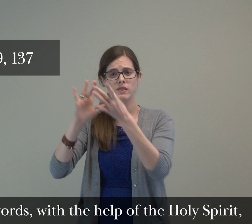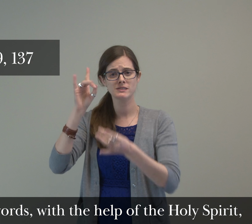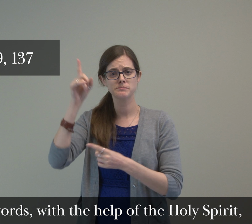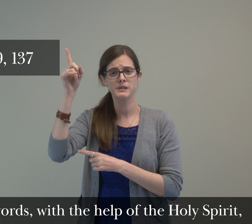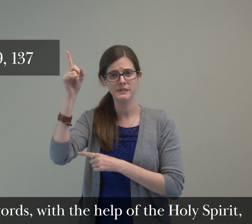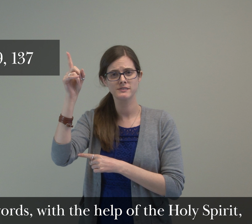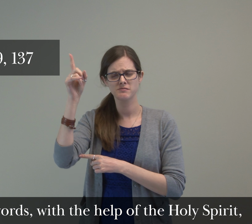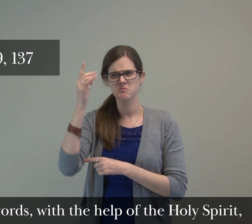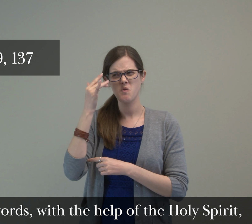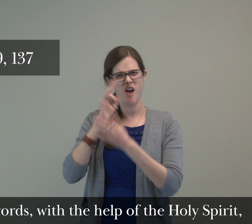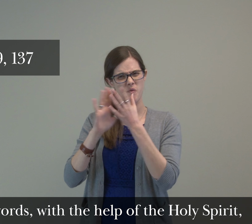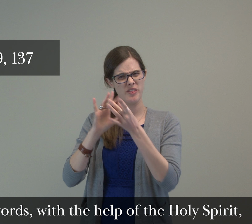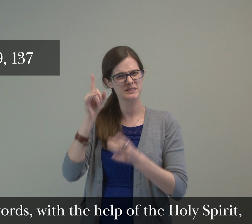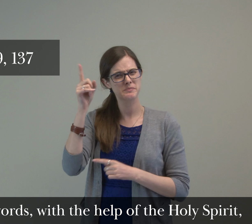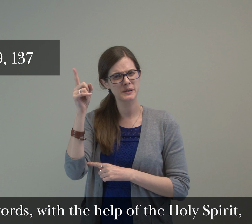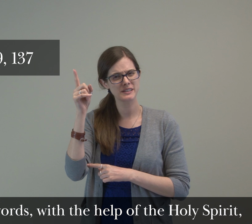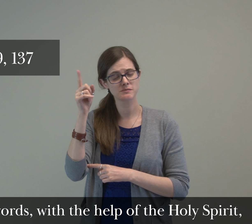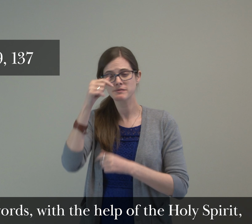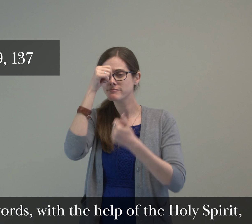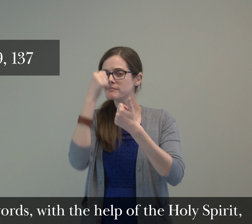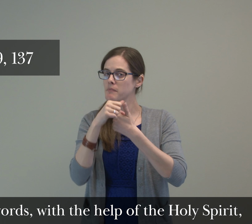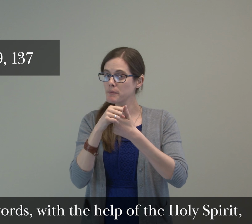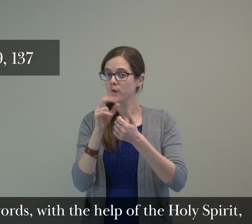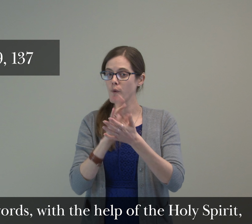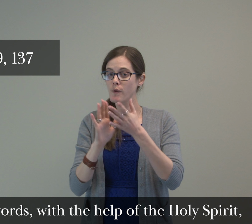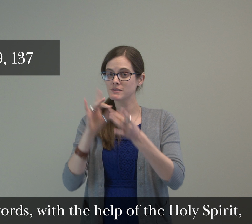In other words, with the help of the Holy Spirit,